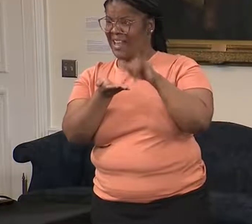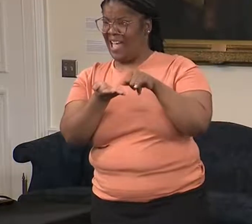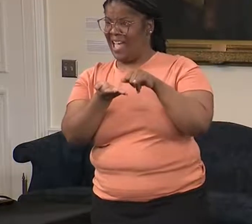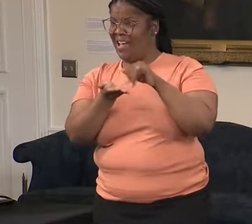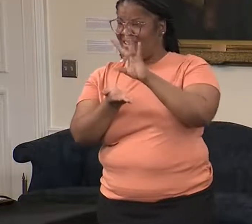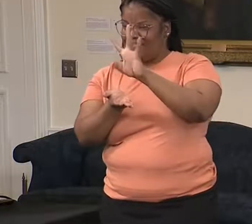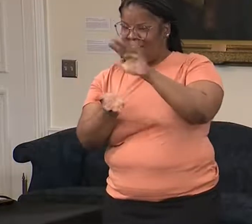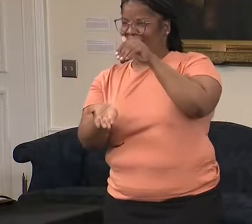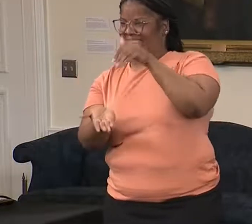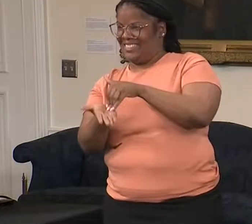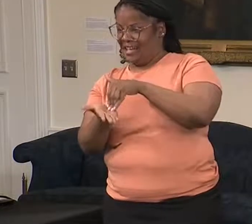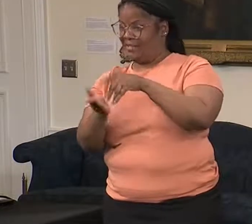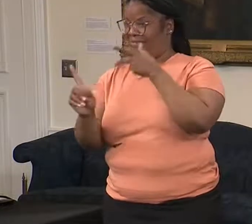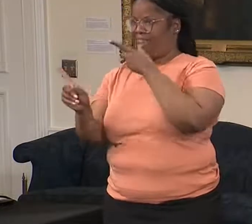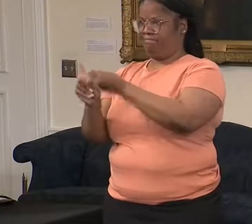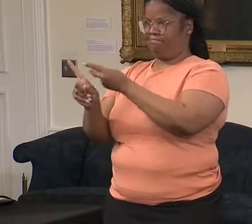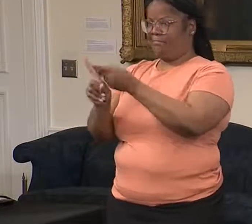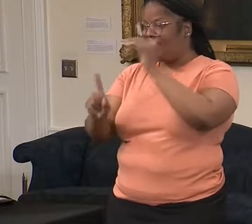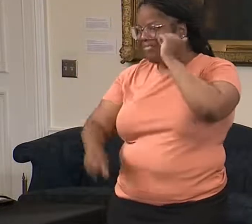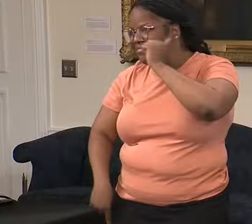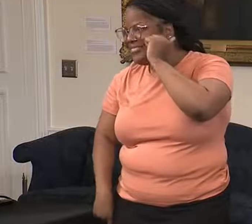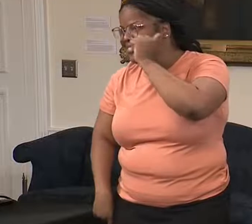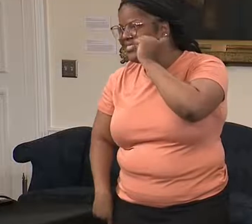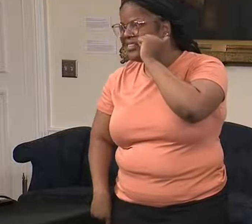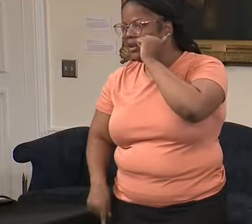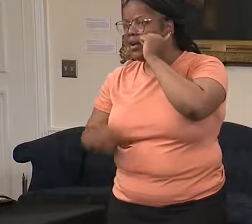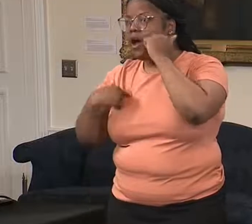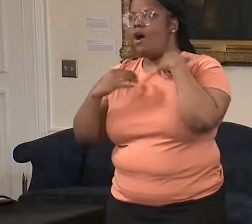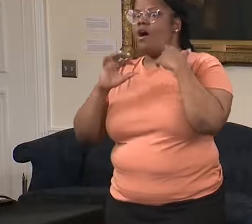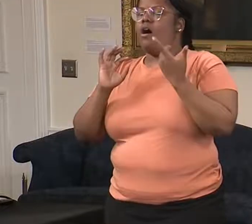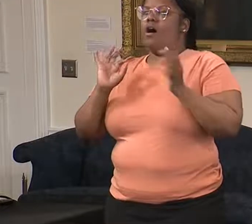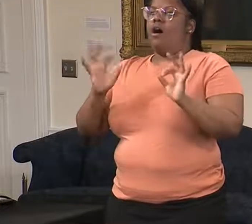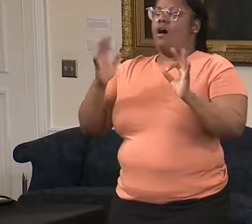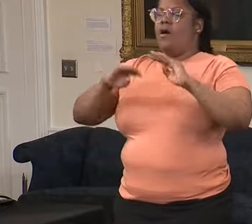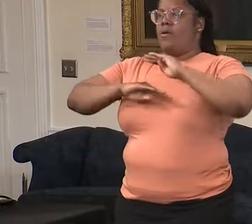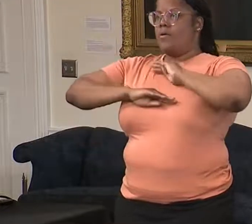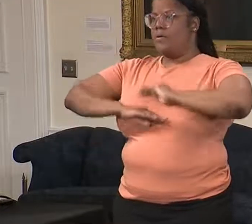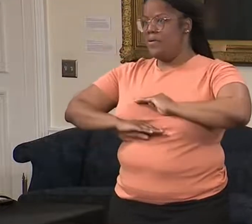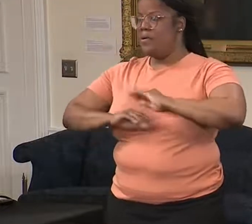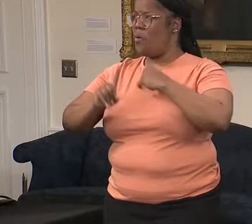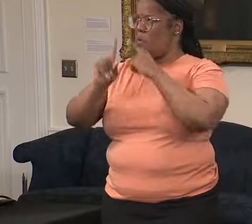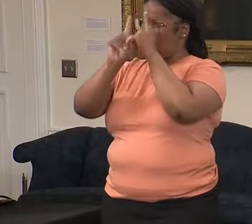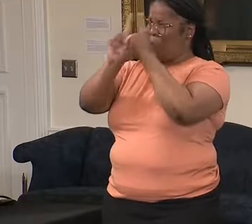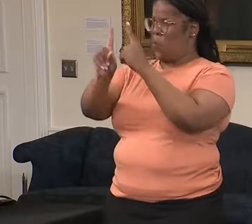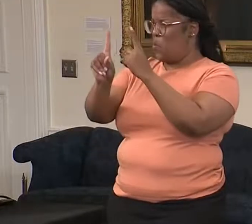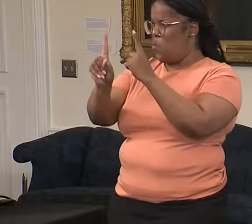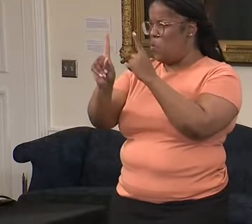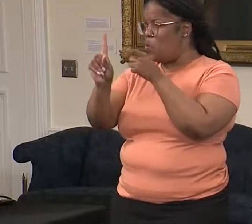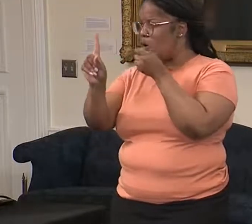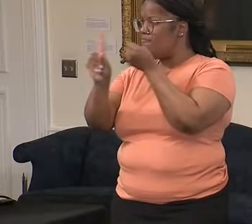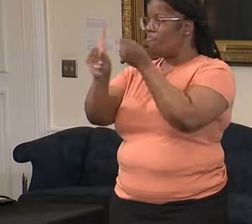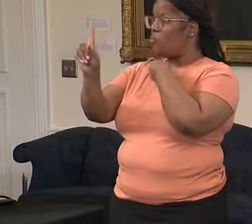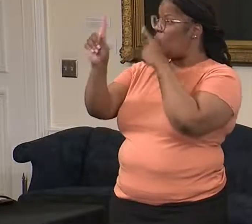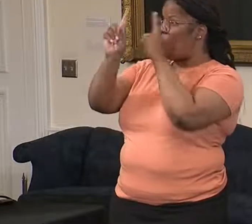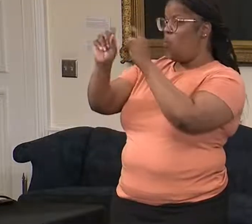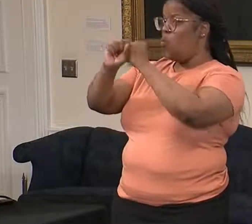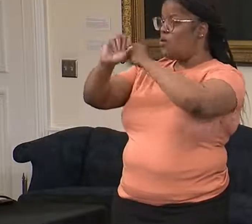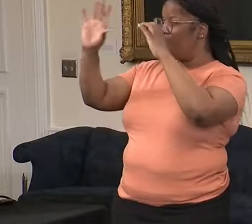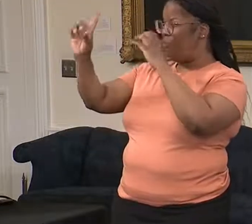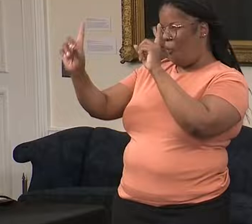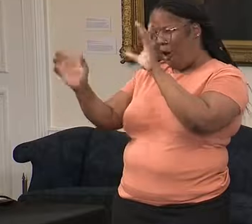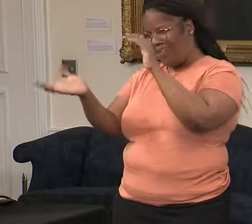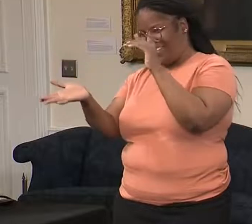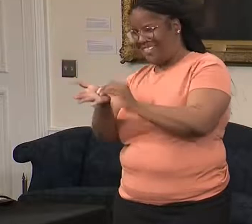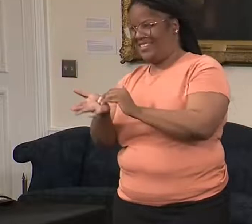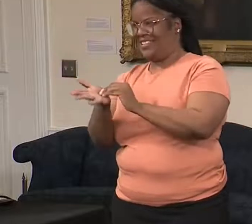a day. We'd have to get more supply from the feds to hit the magic 100,000 a day number that our system can